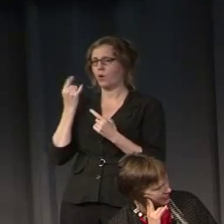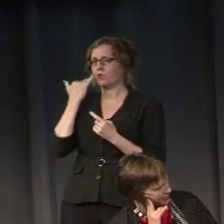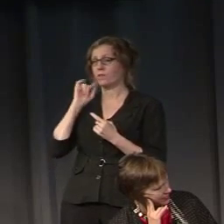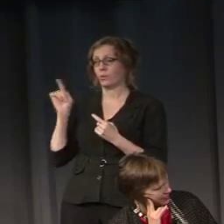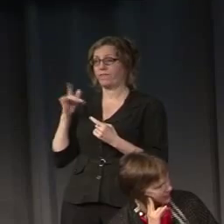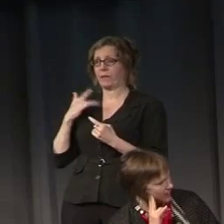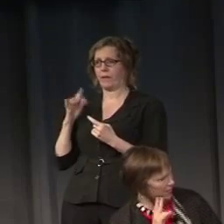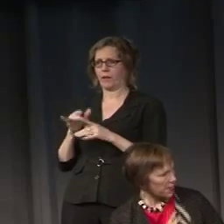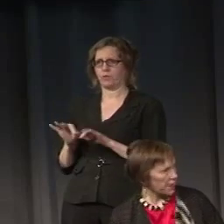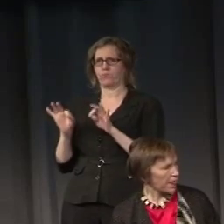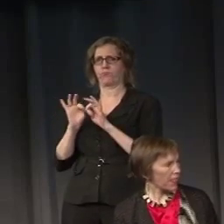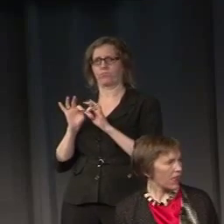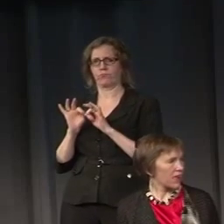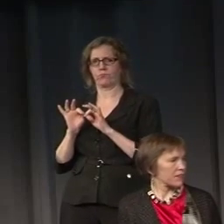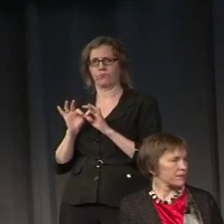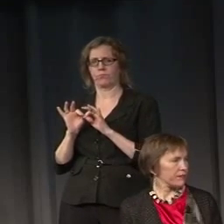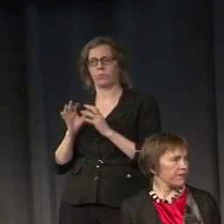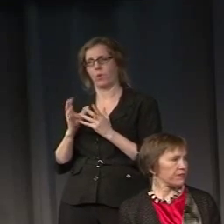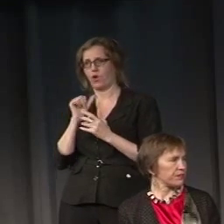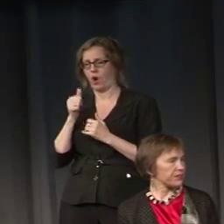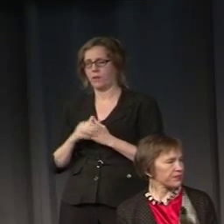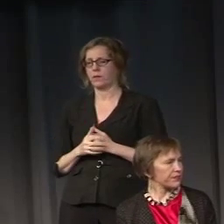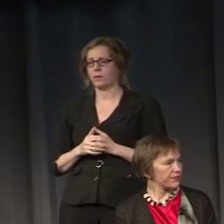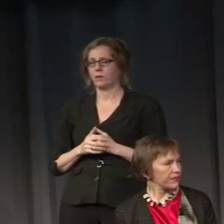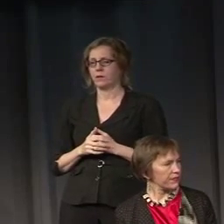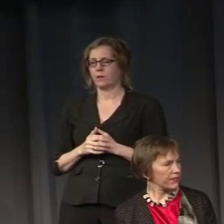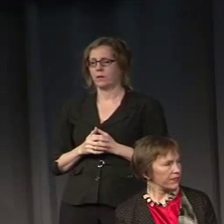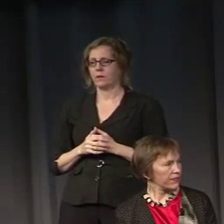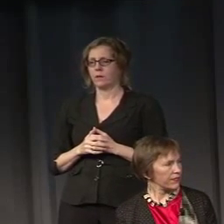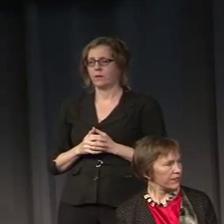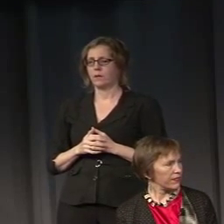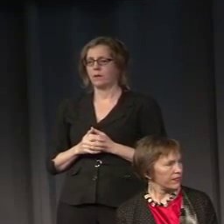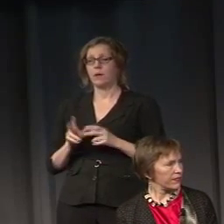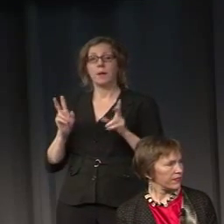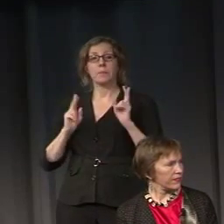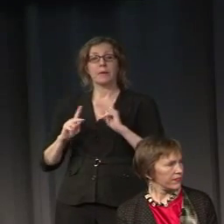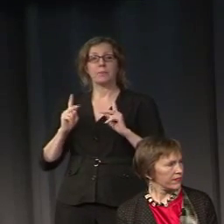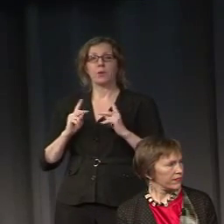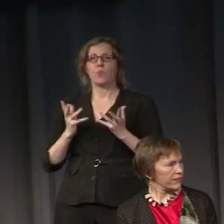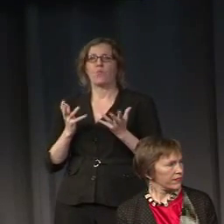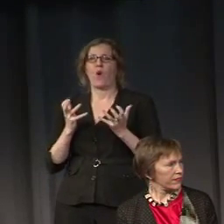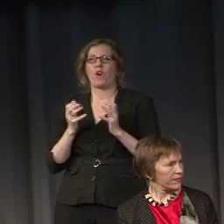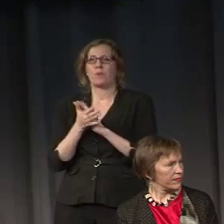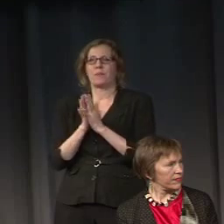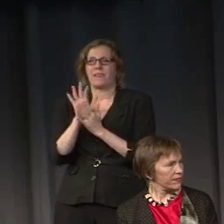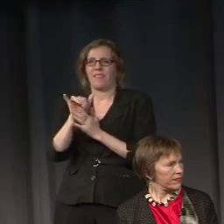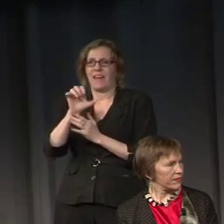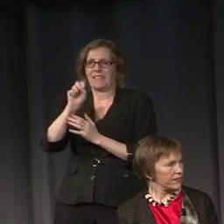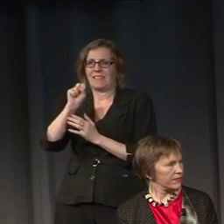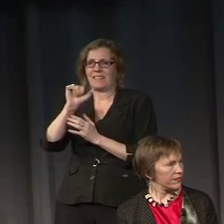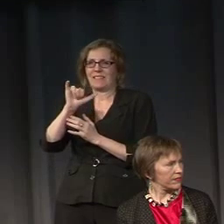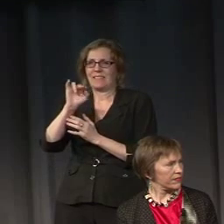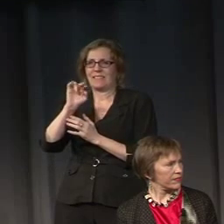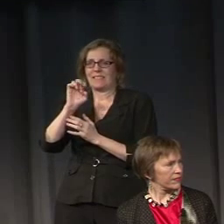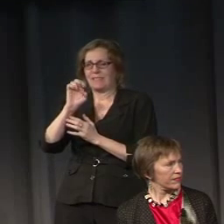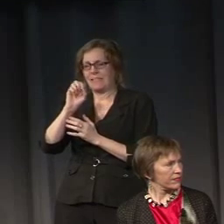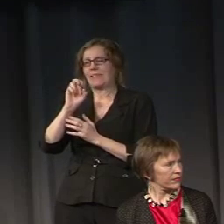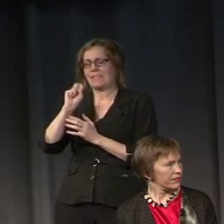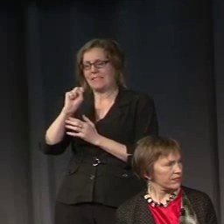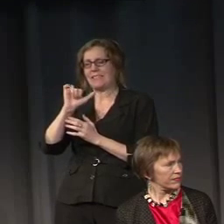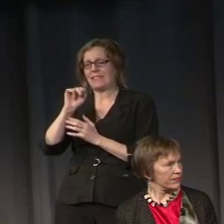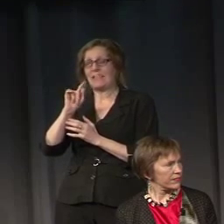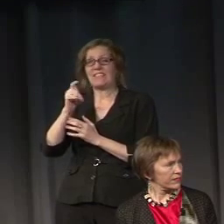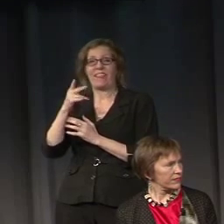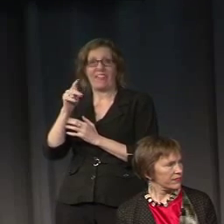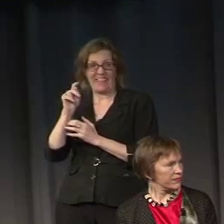it, which is that the desire to be a synesthete came at the same time that there was this crisis in